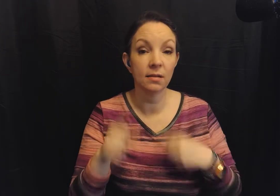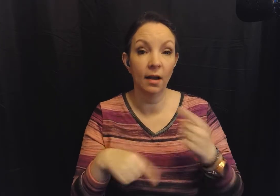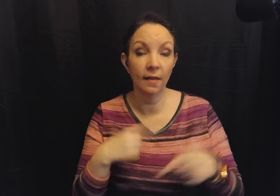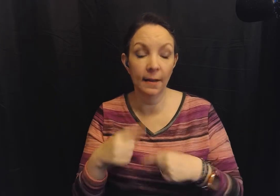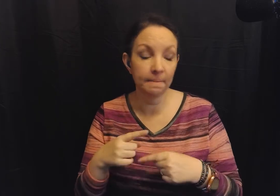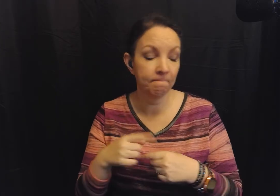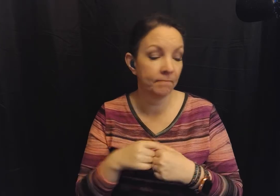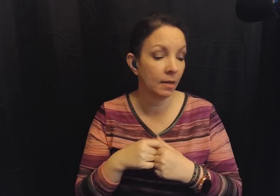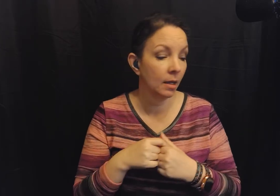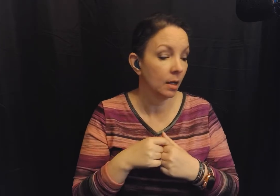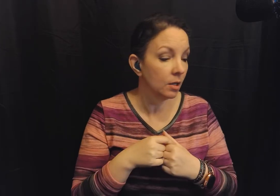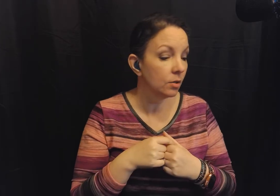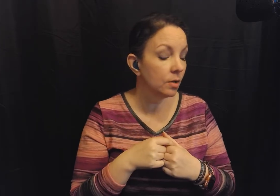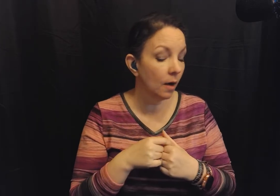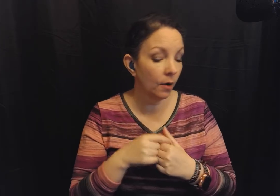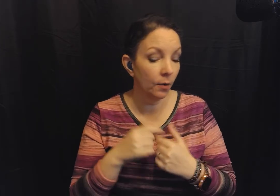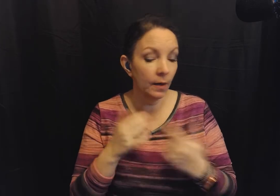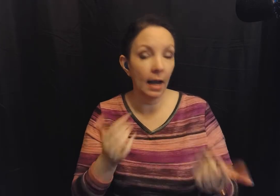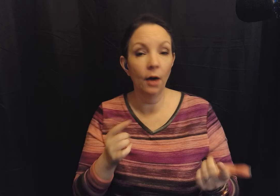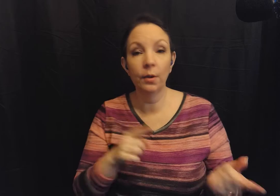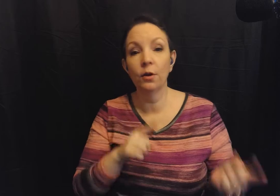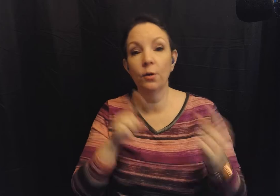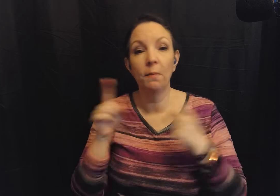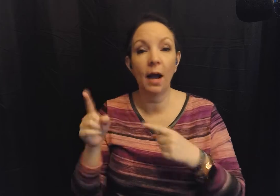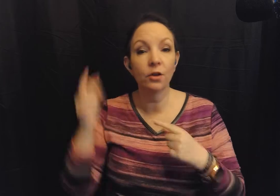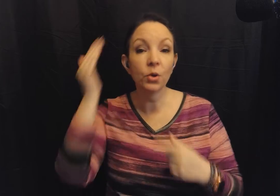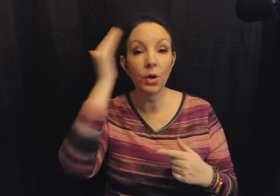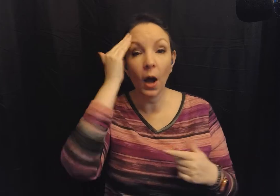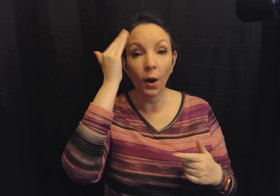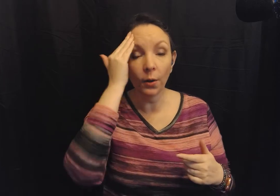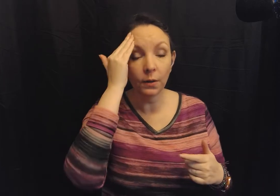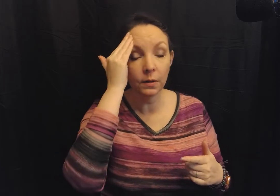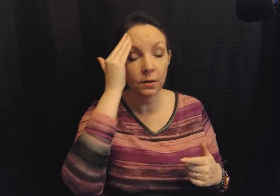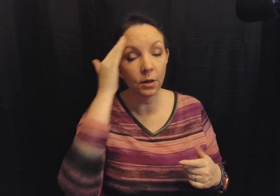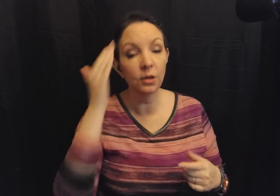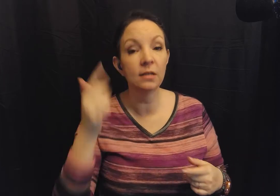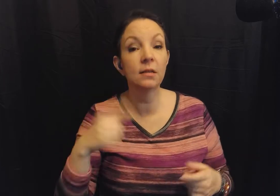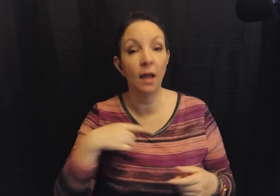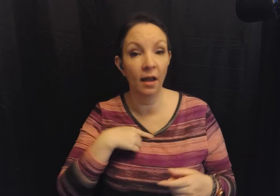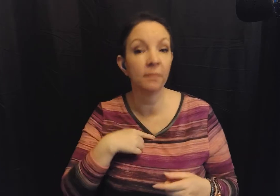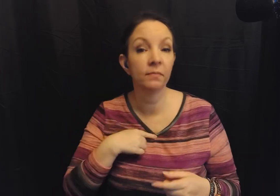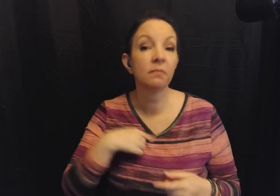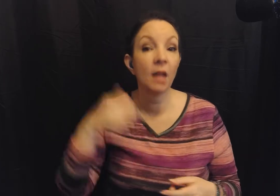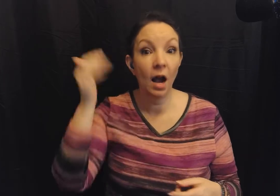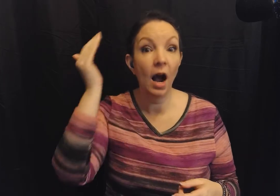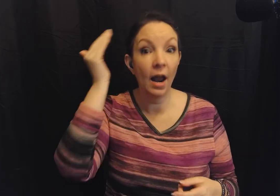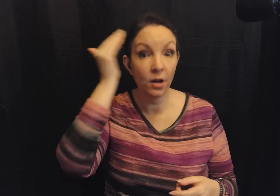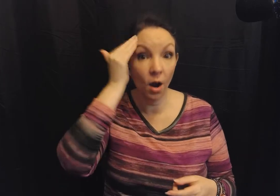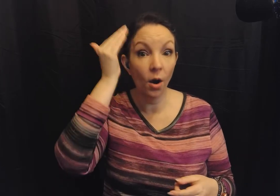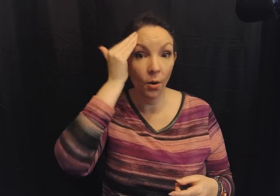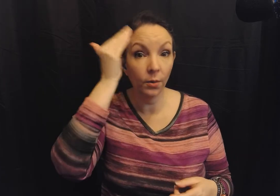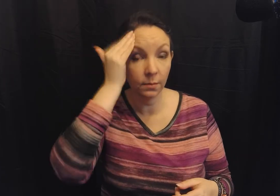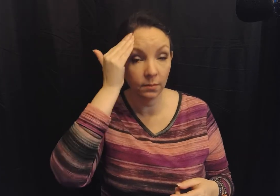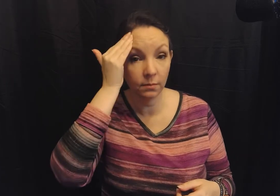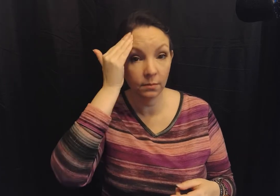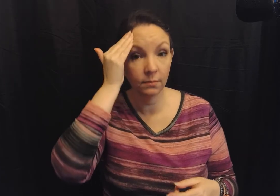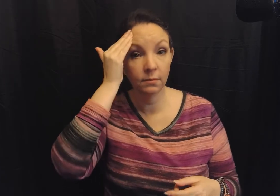now. So now we're going to go back to know. So you can say, I know